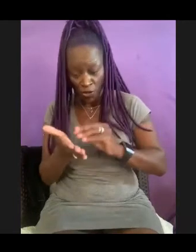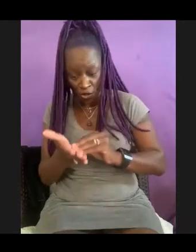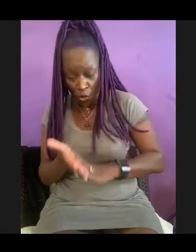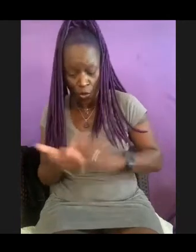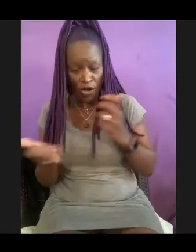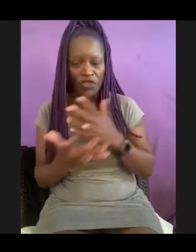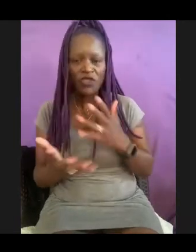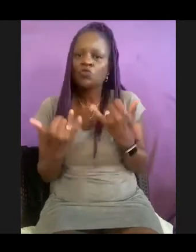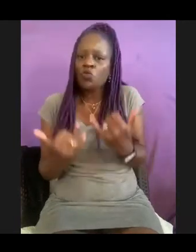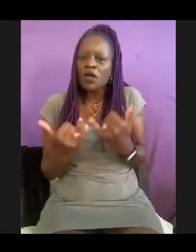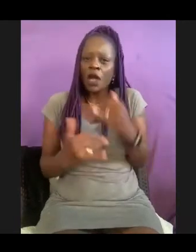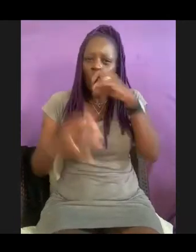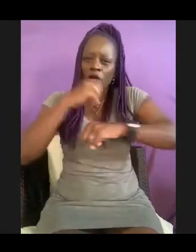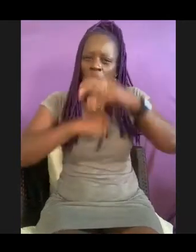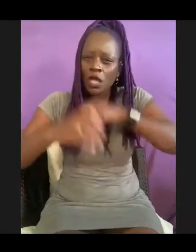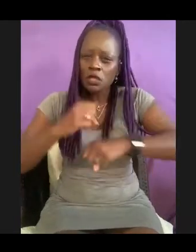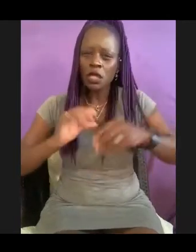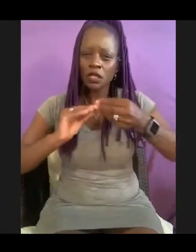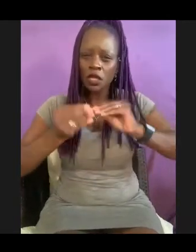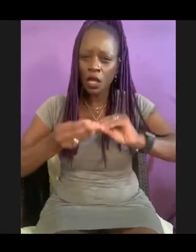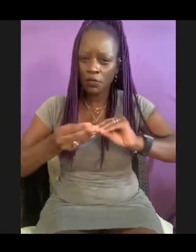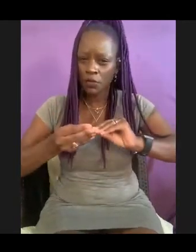numbers these stories represent.